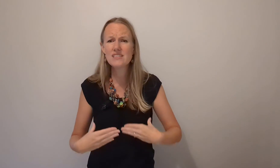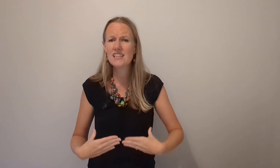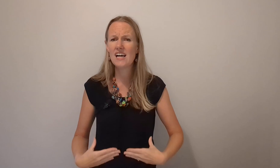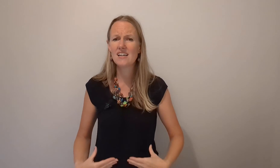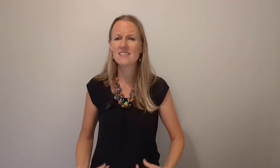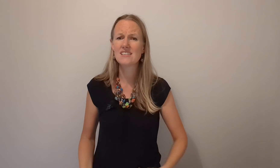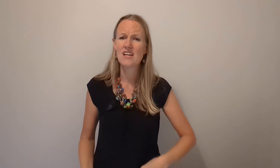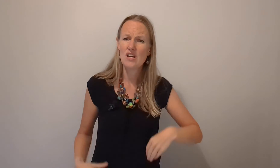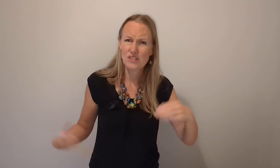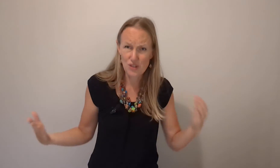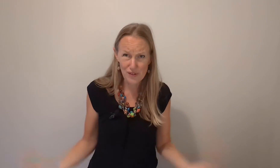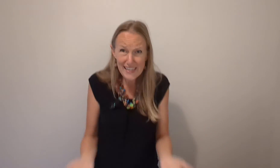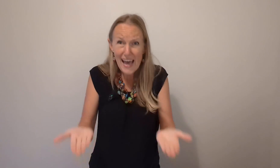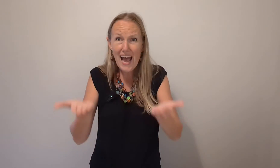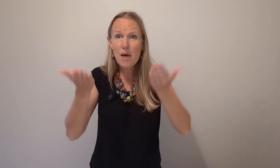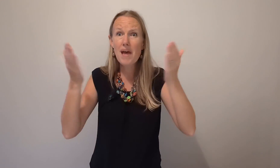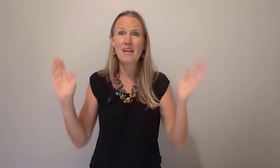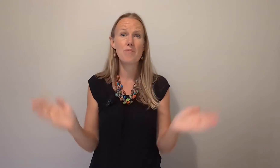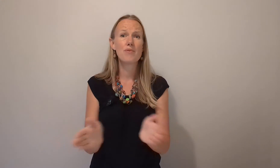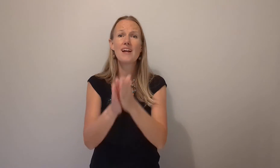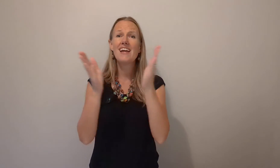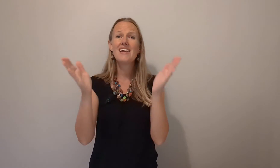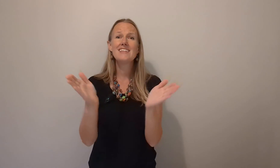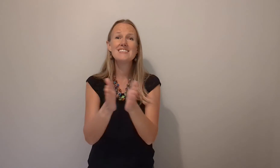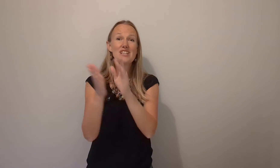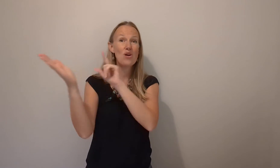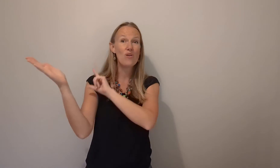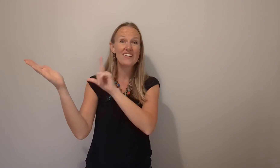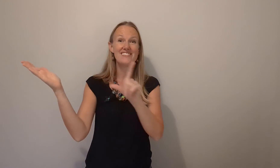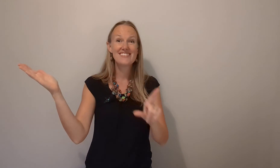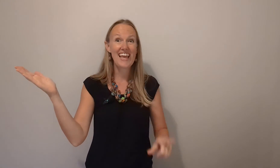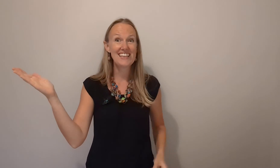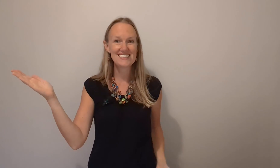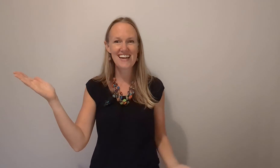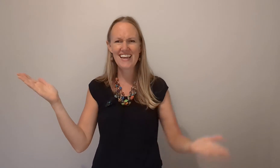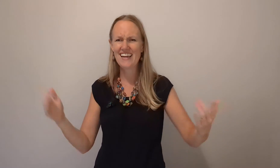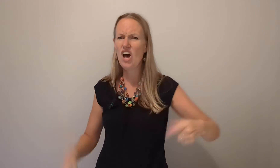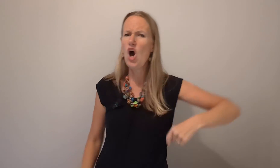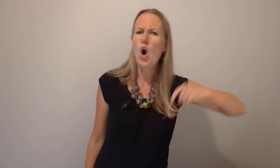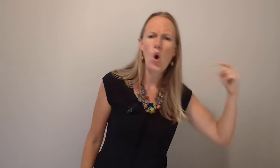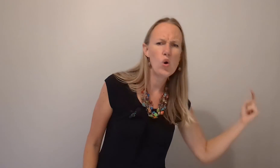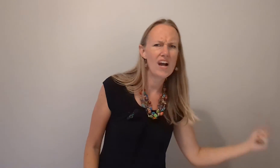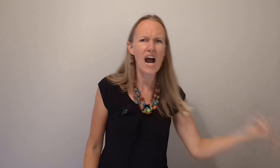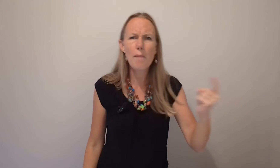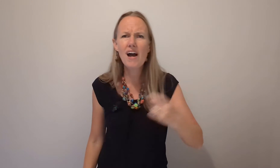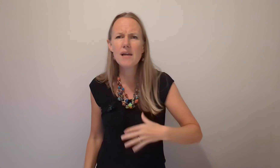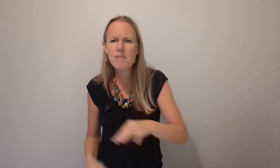those lungs. So get up and praise the Lord. Okay, let's try it again. Oh, come on,